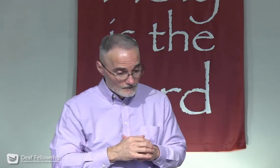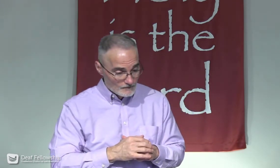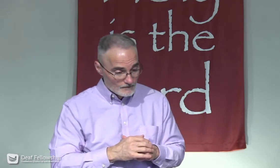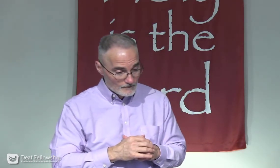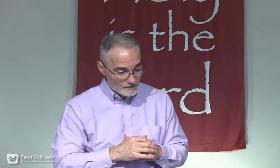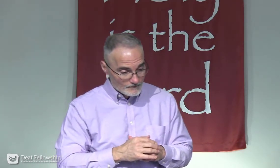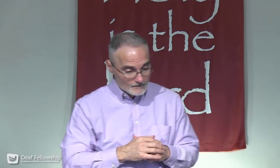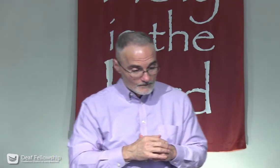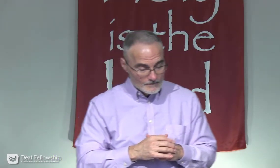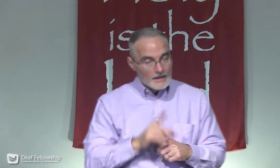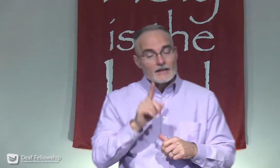He pleads.